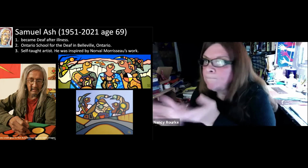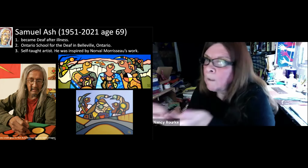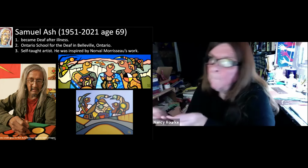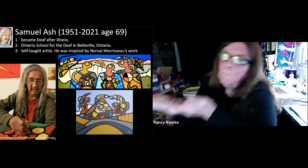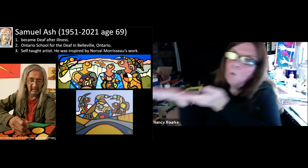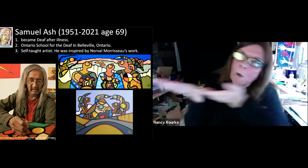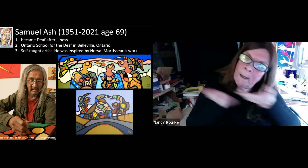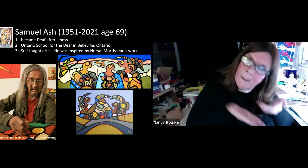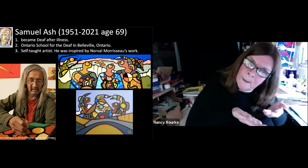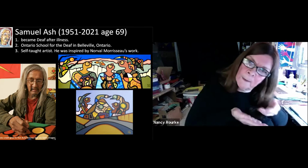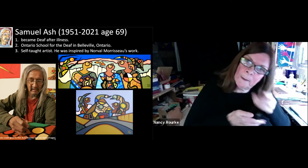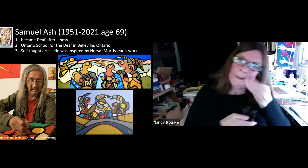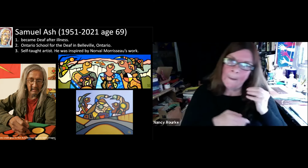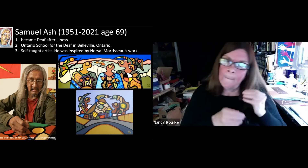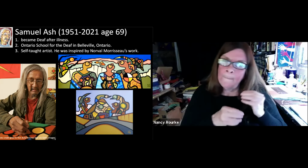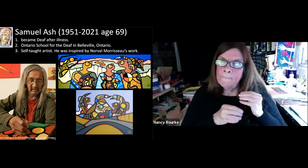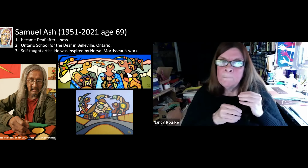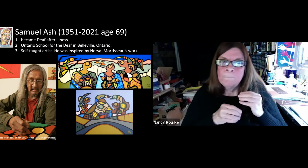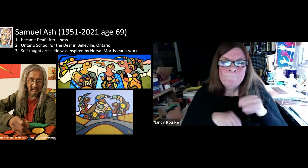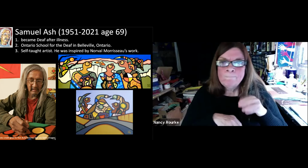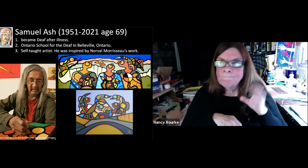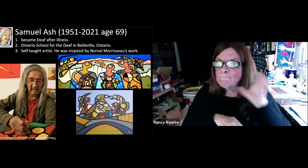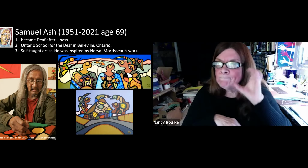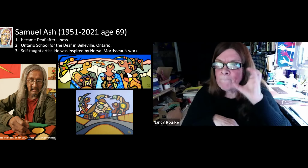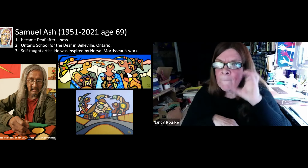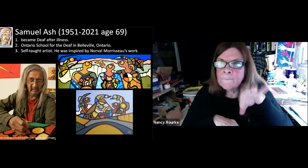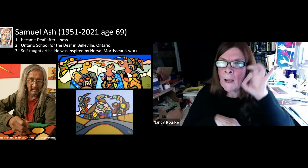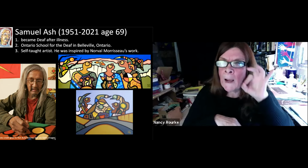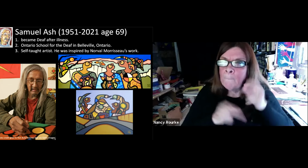Approached him. And decided to.